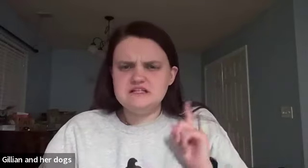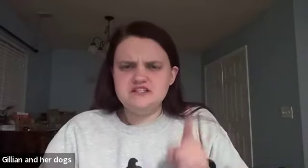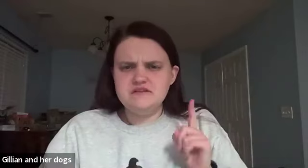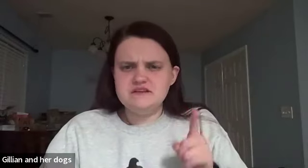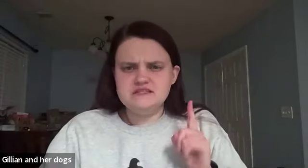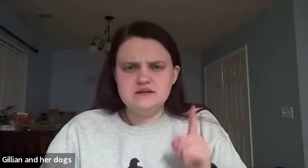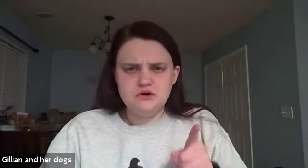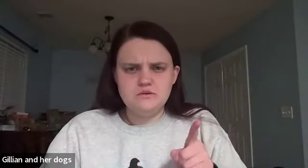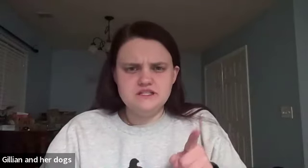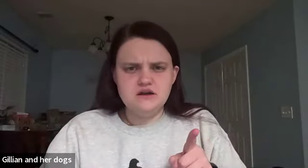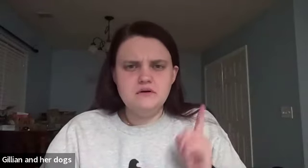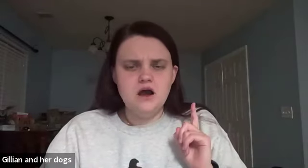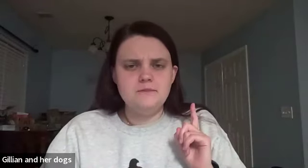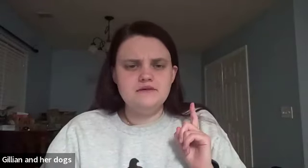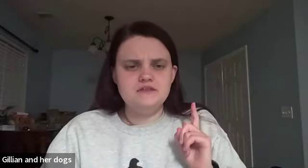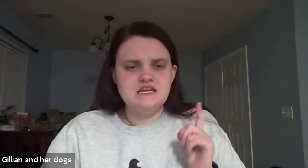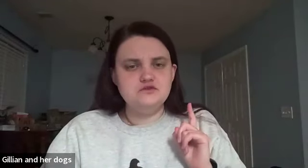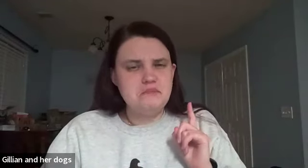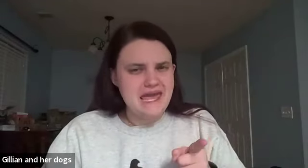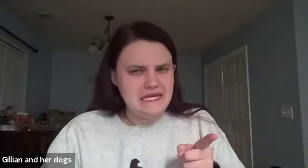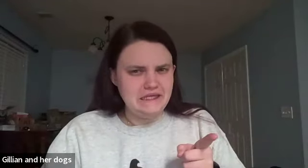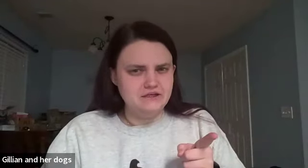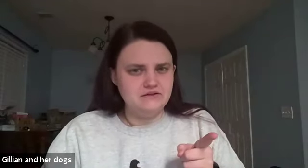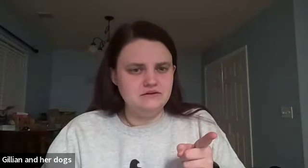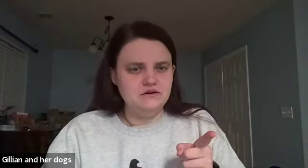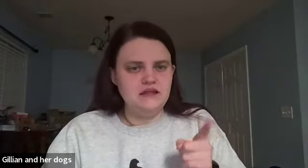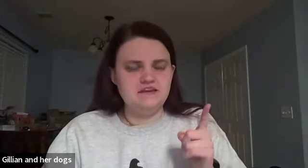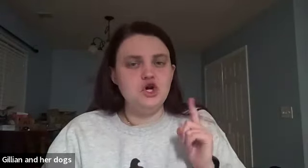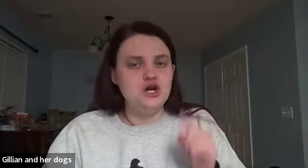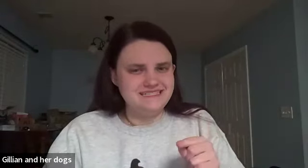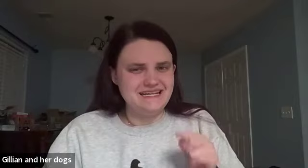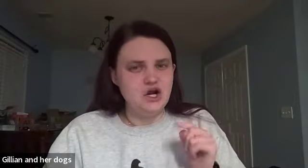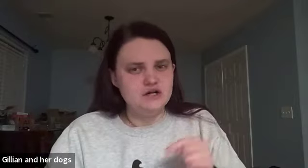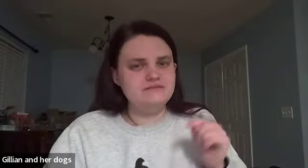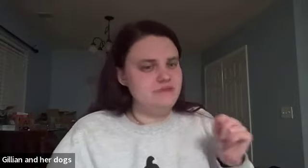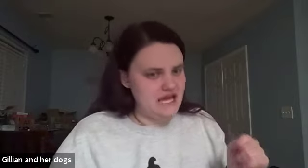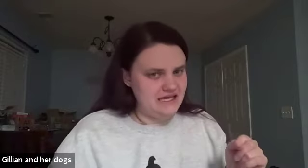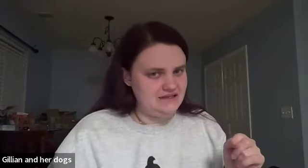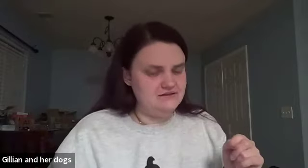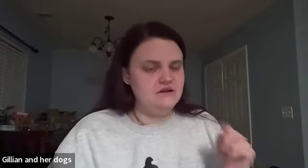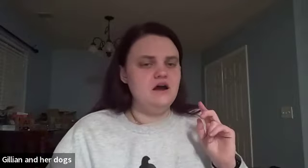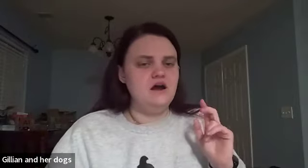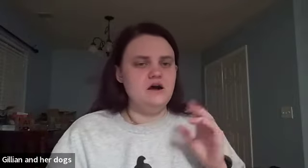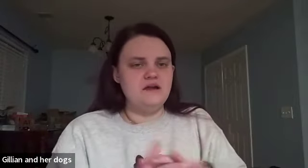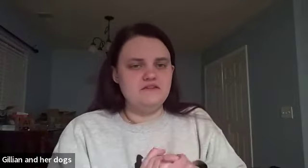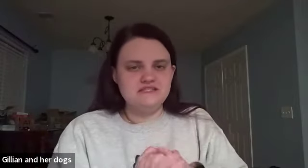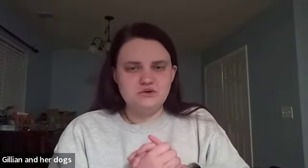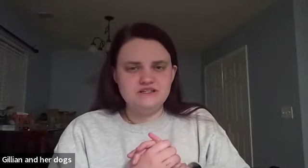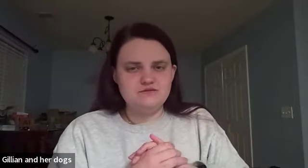here because I do think this is an important one to know. The sign for pain, like if you're hurting, hurt and pain. I think that's important,